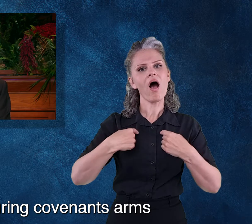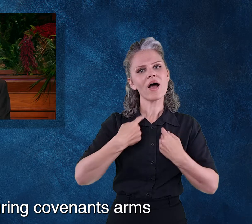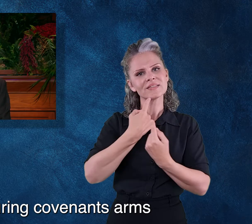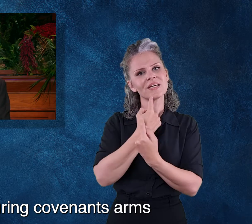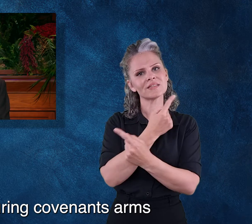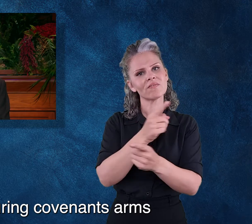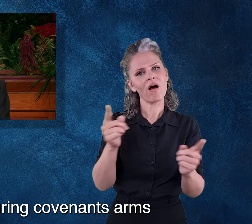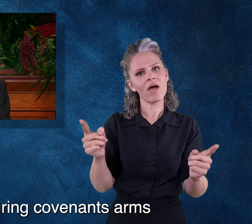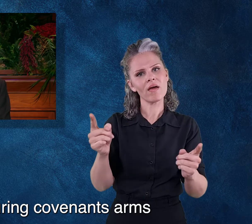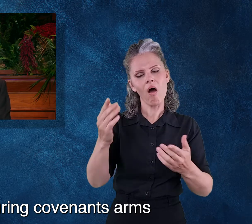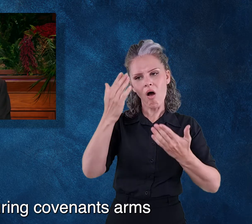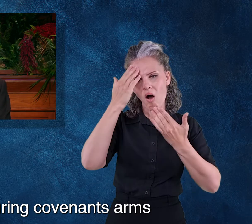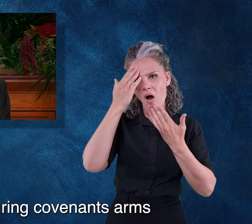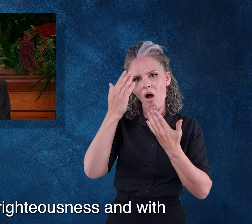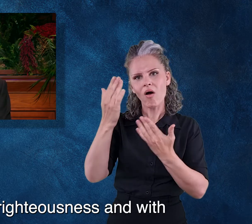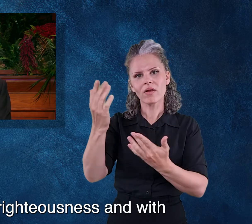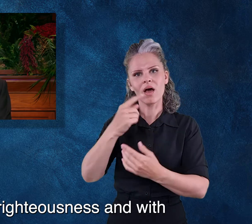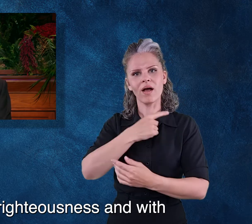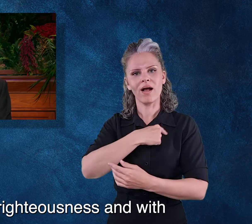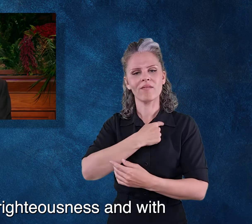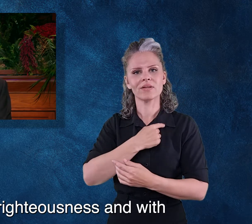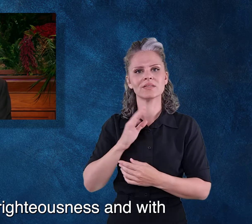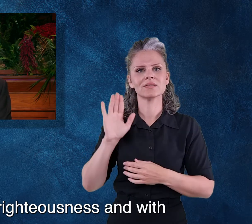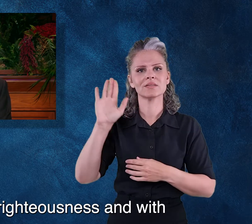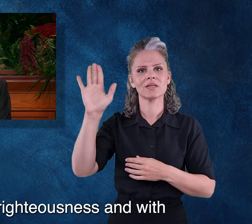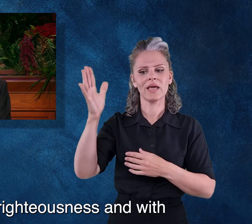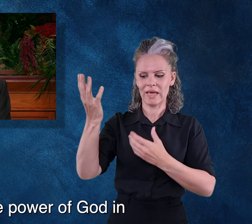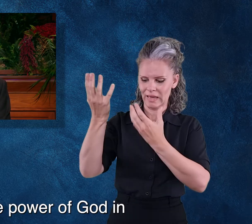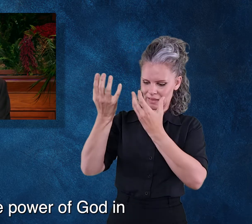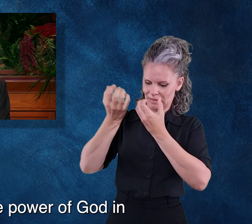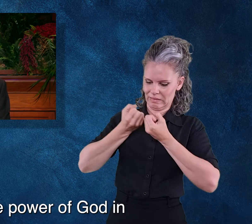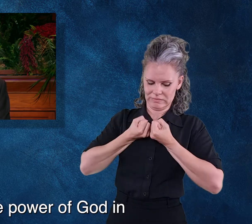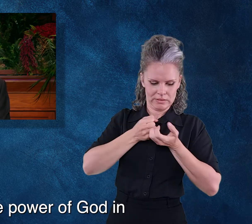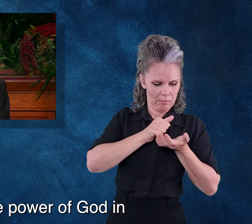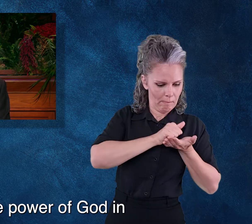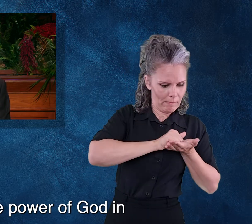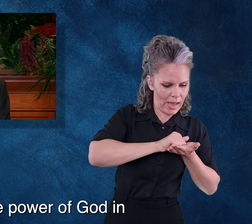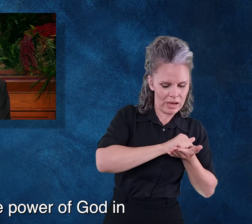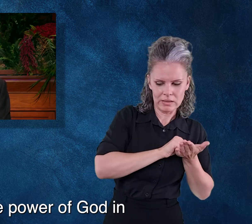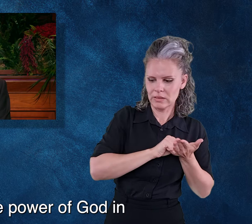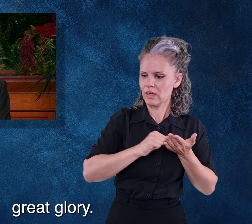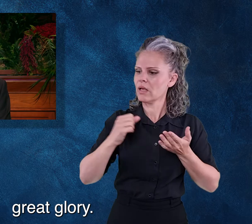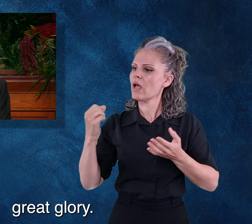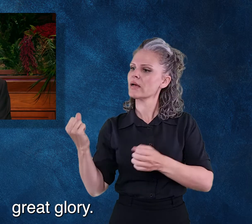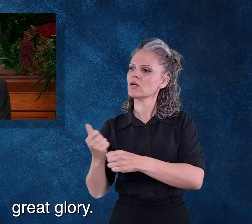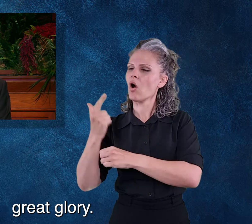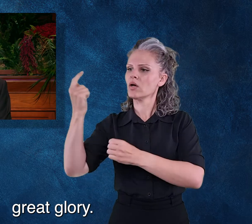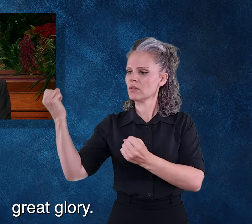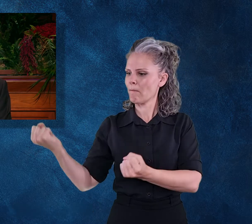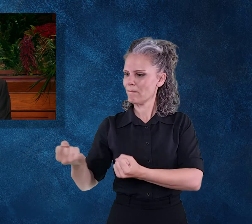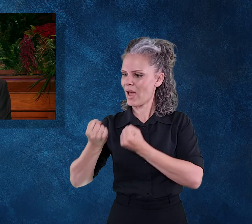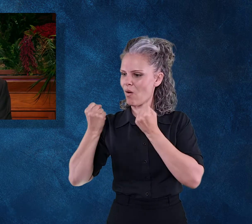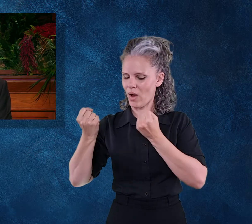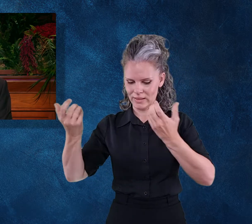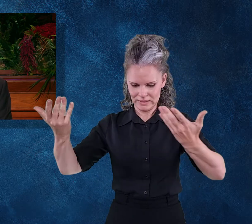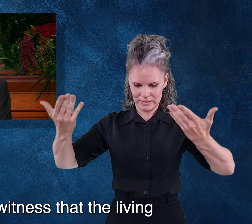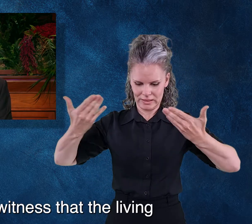honoring covenants arms us with righteousness and with the power of God in great glory.